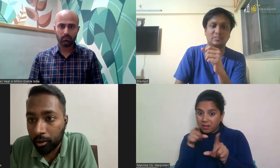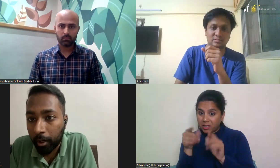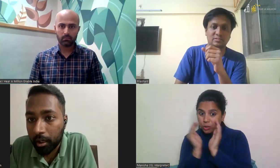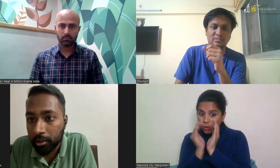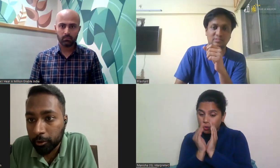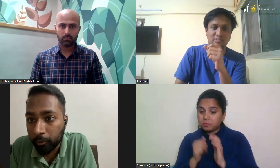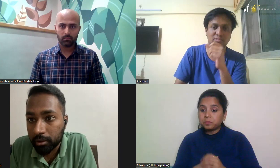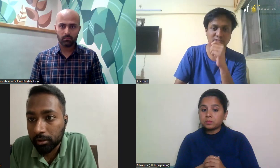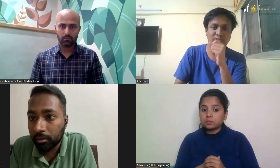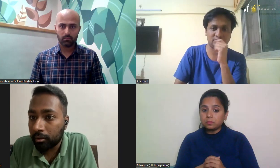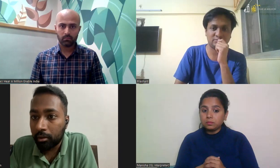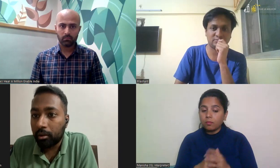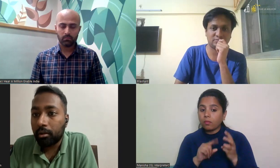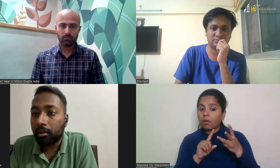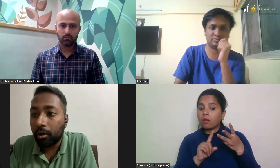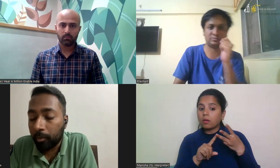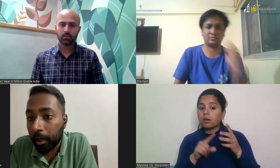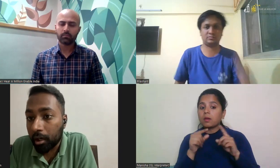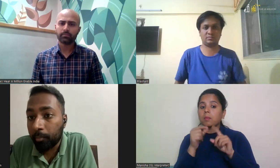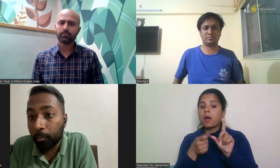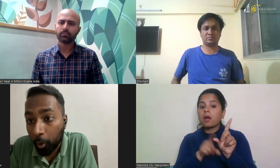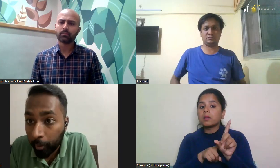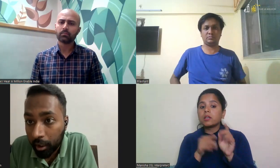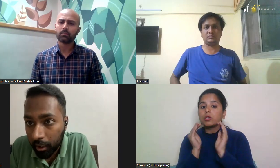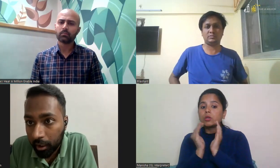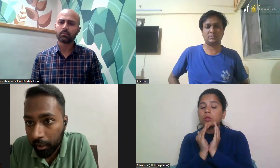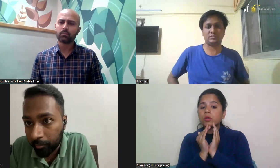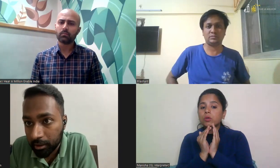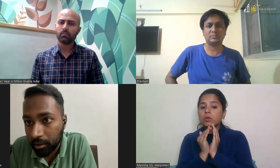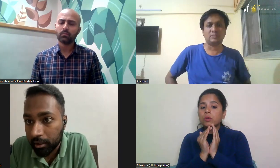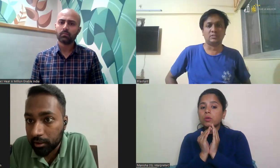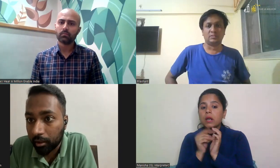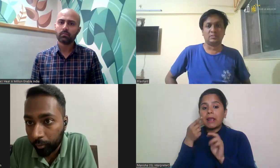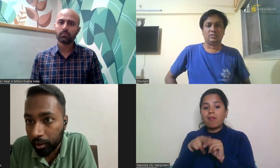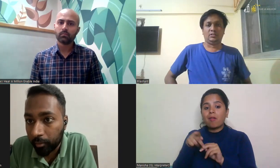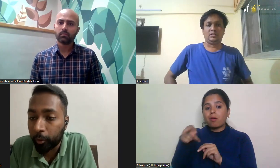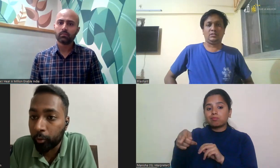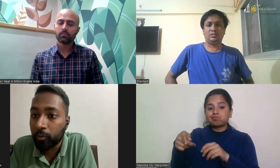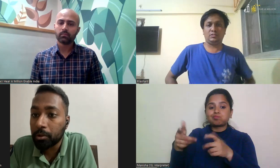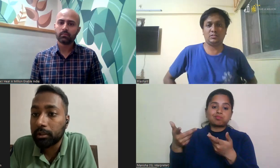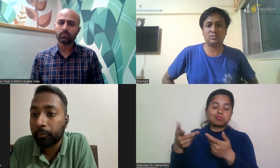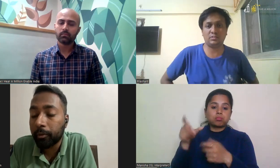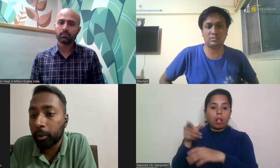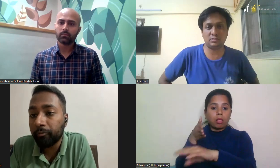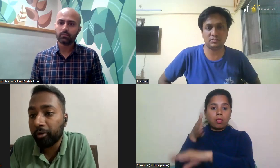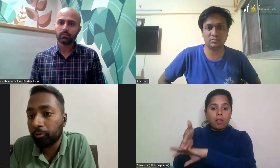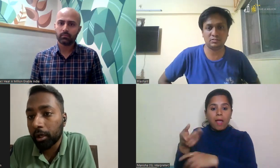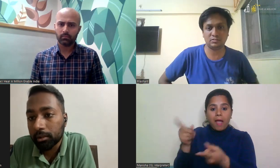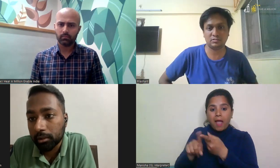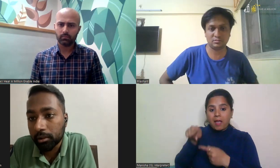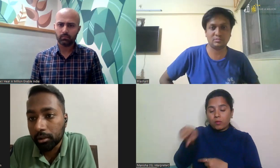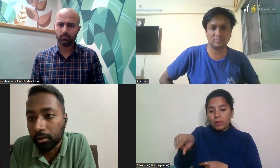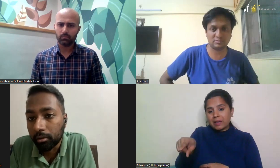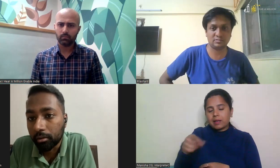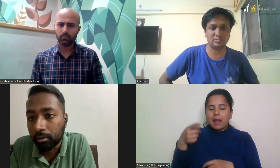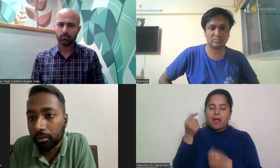in third party insurance, third party property damage is covered up to 7.5